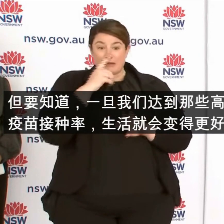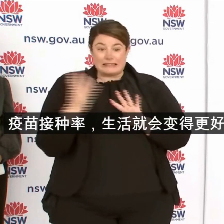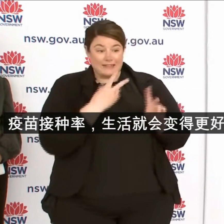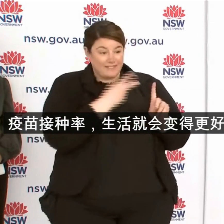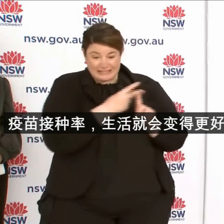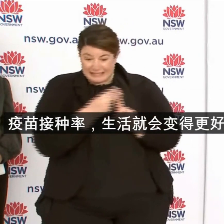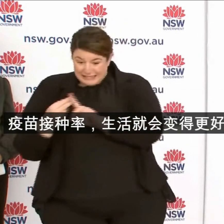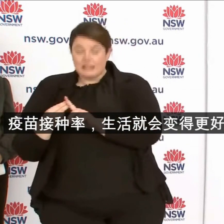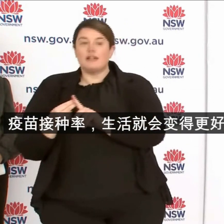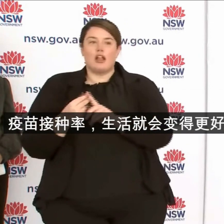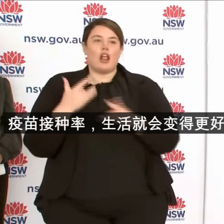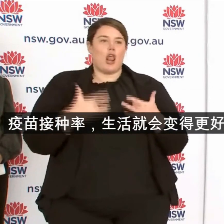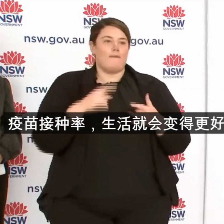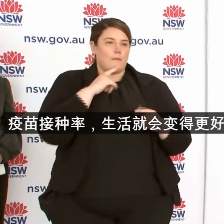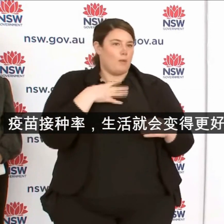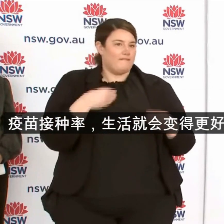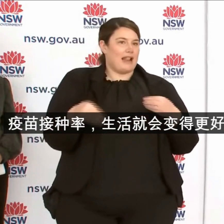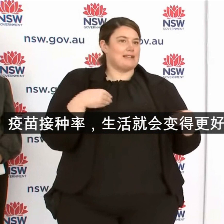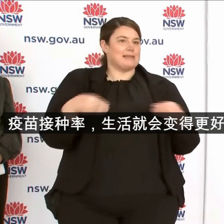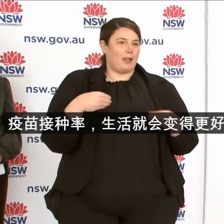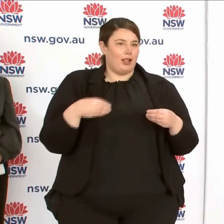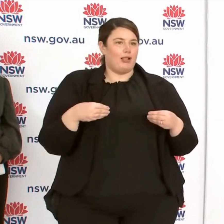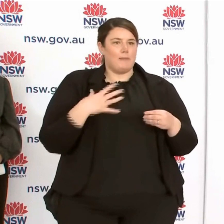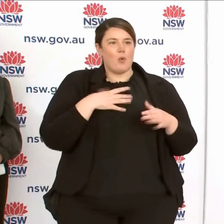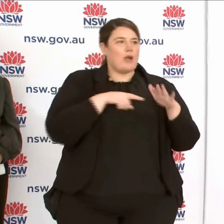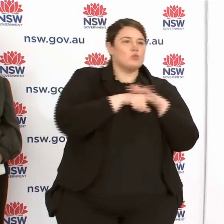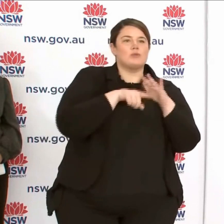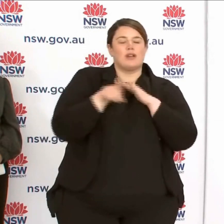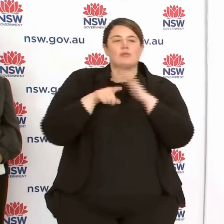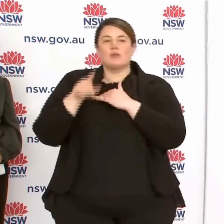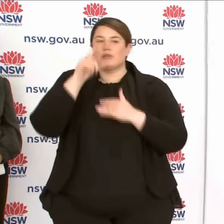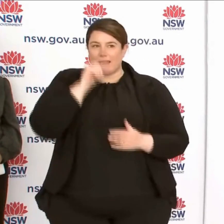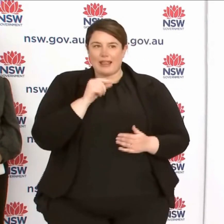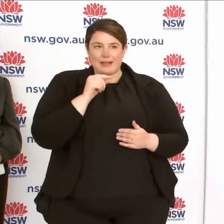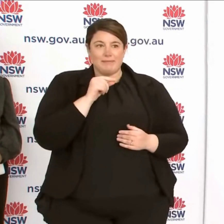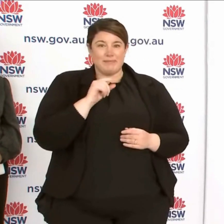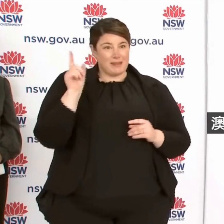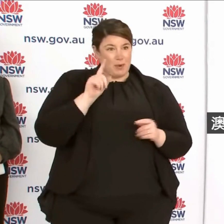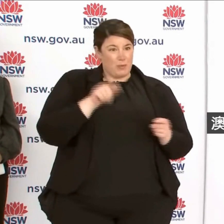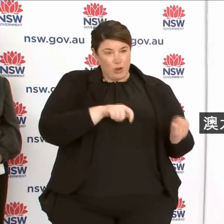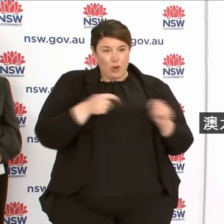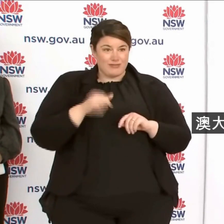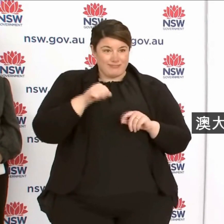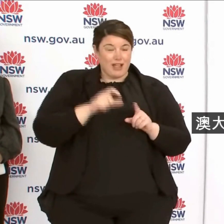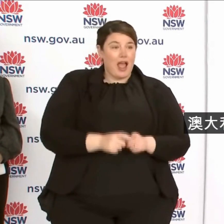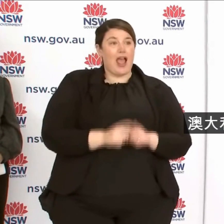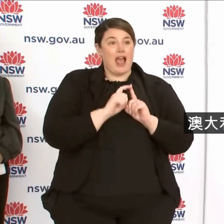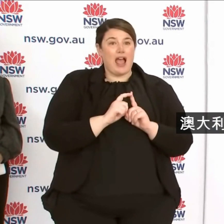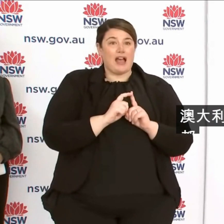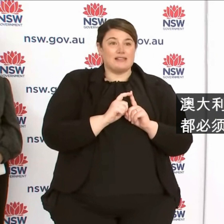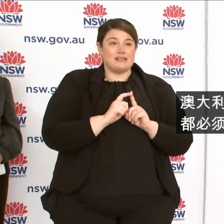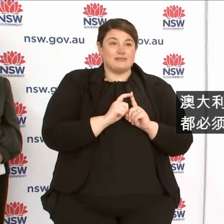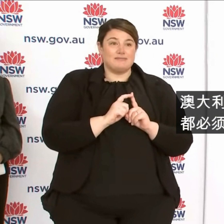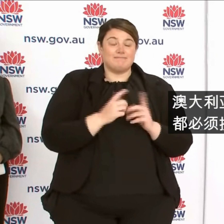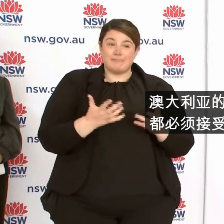will feel much better. Life will look much rosier. And I appreciate what we're going through is difficult. But every state in Australia will